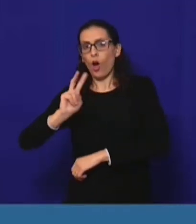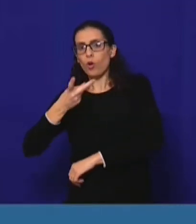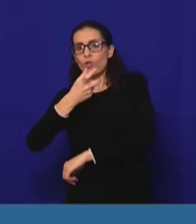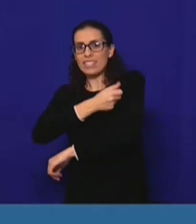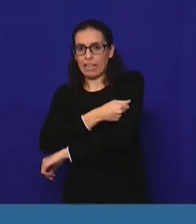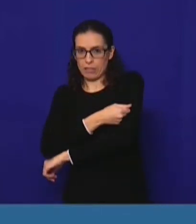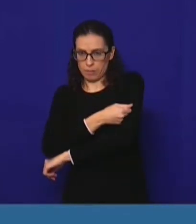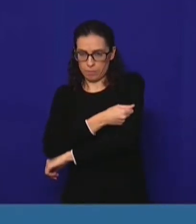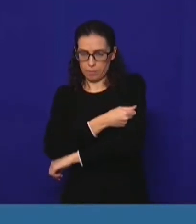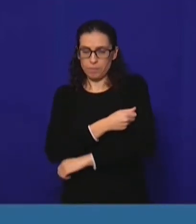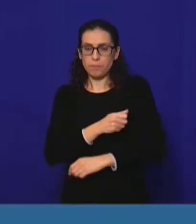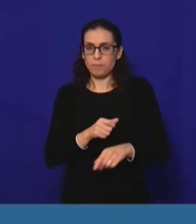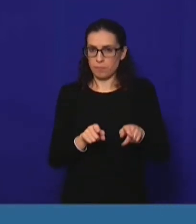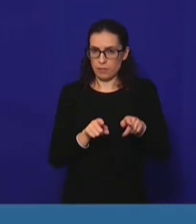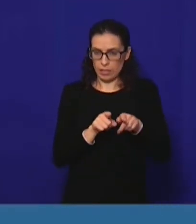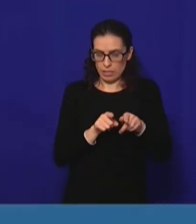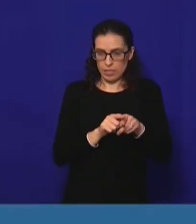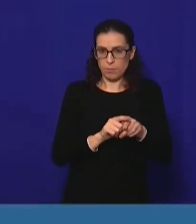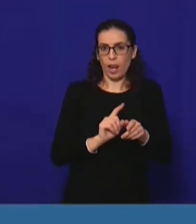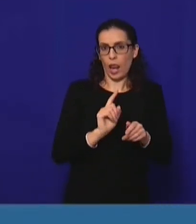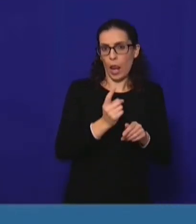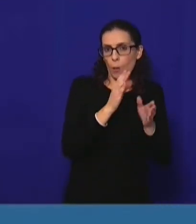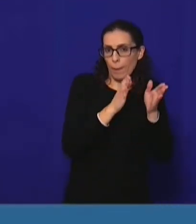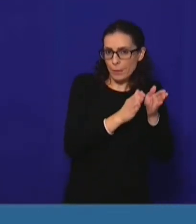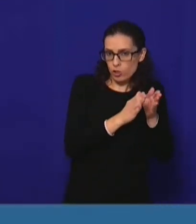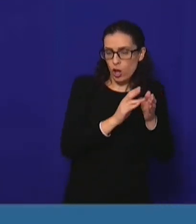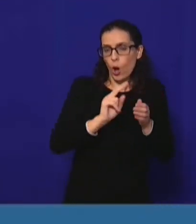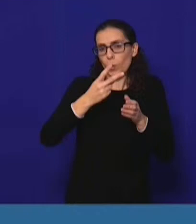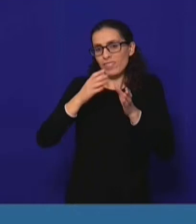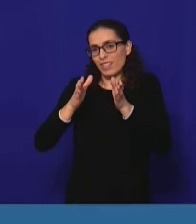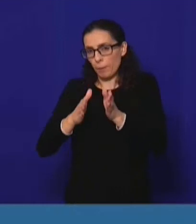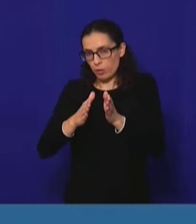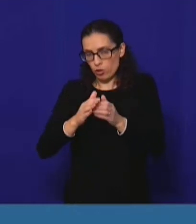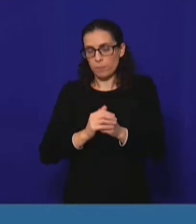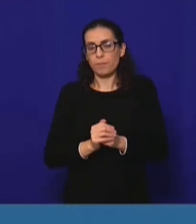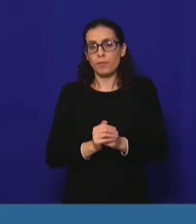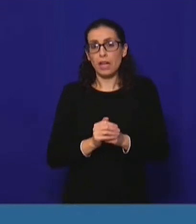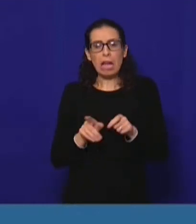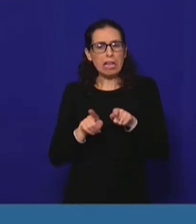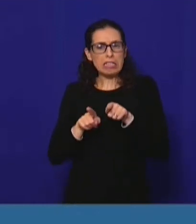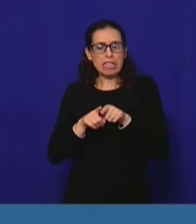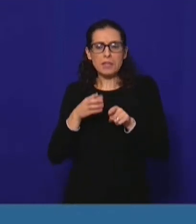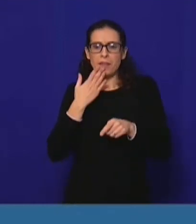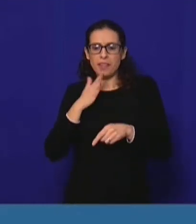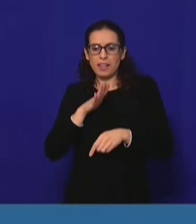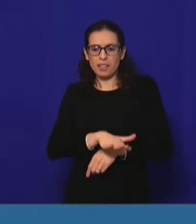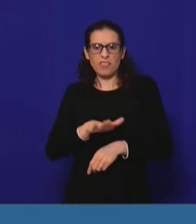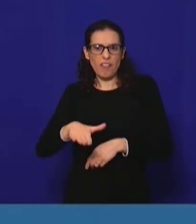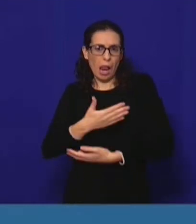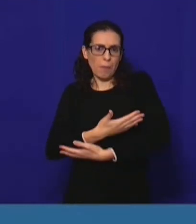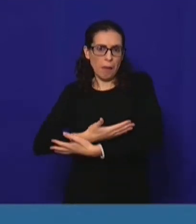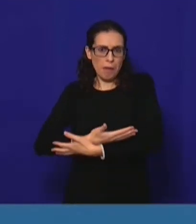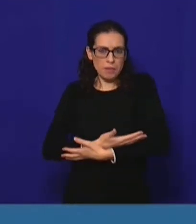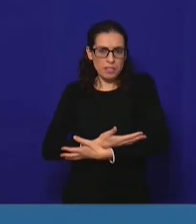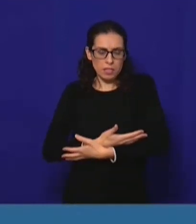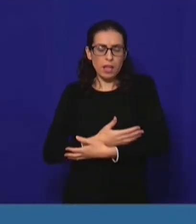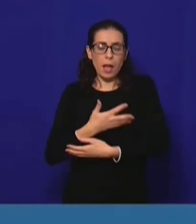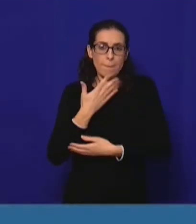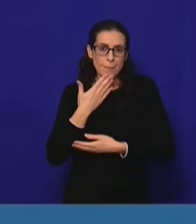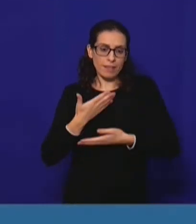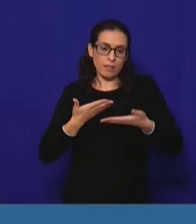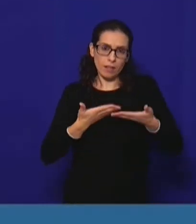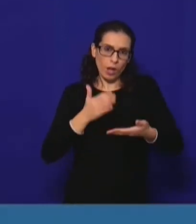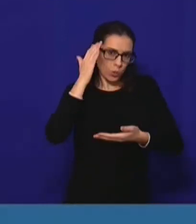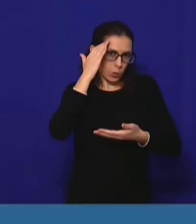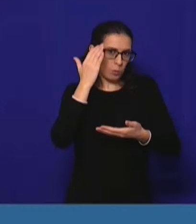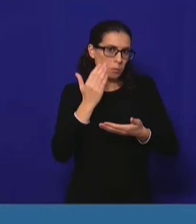ħafna mit-tilqim li nagħtu anka fuq l-iskeda nazzjonali ta' tfal, kull vaksin li nagħtu għal protezzjoni ta' ċertu